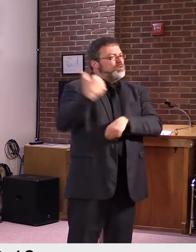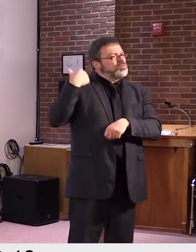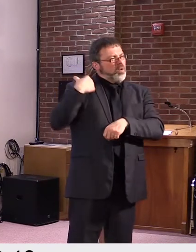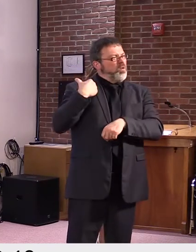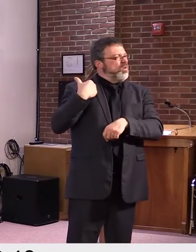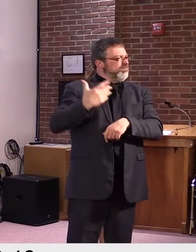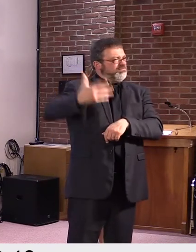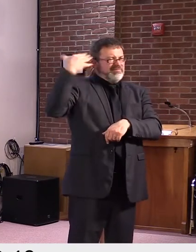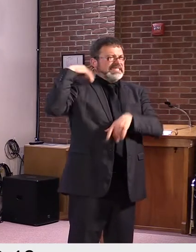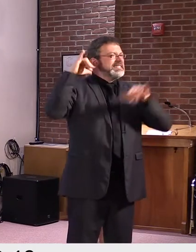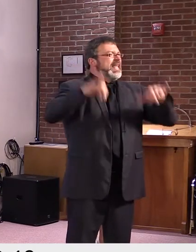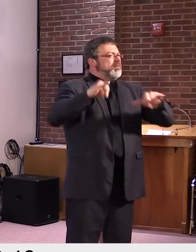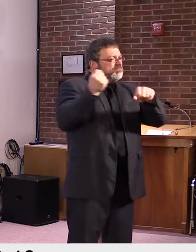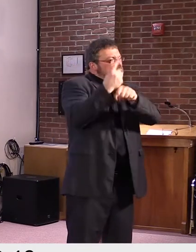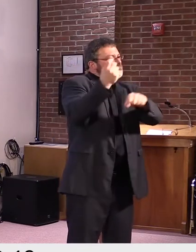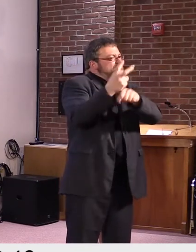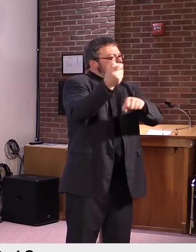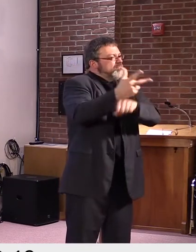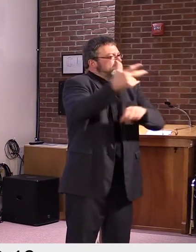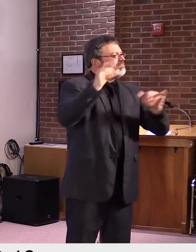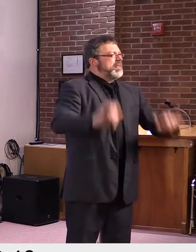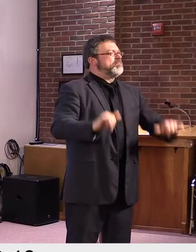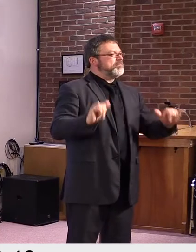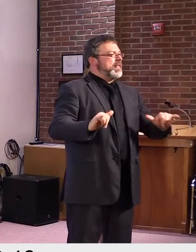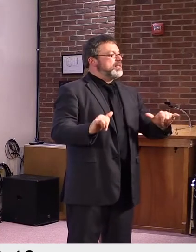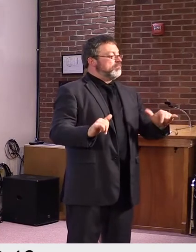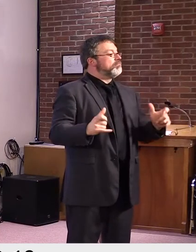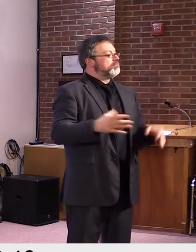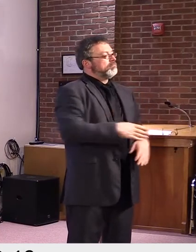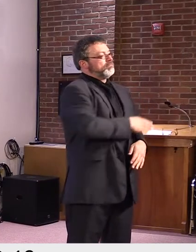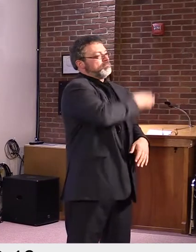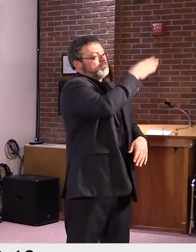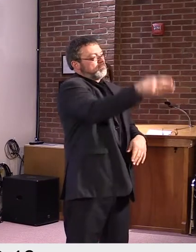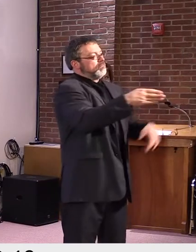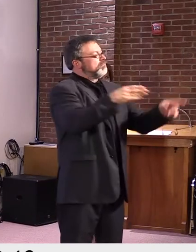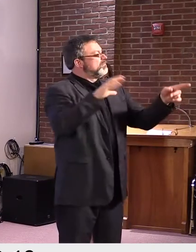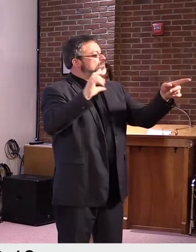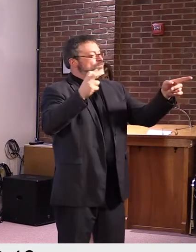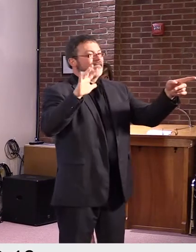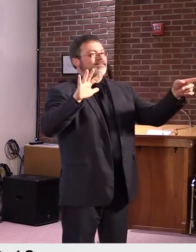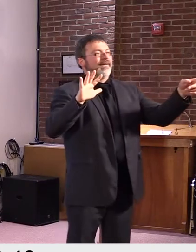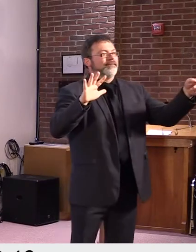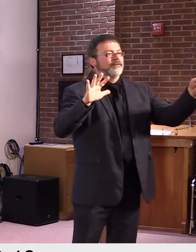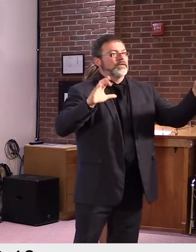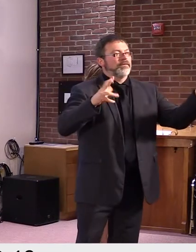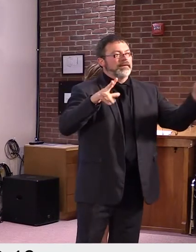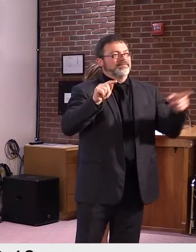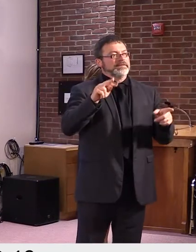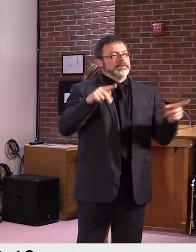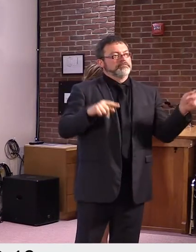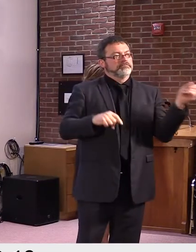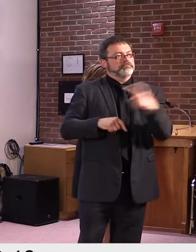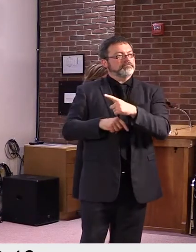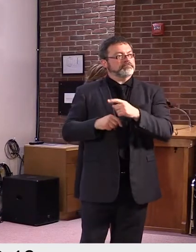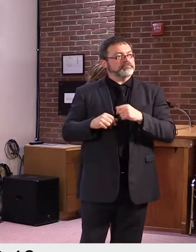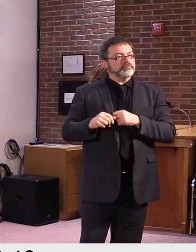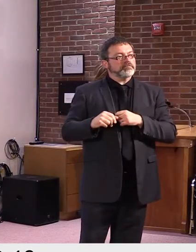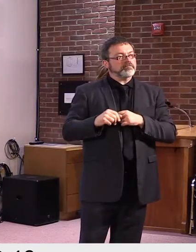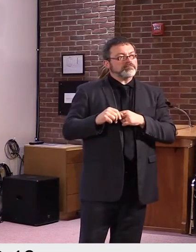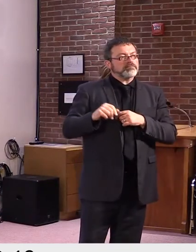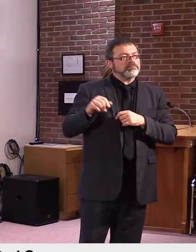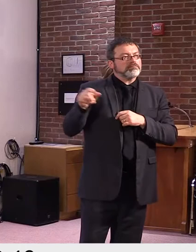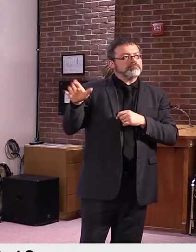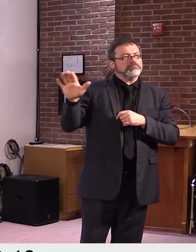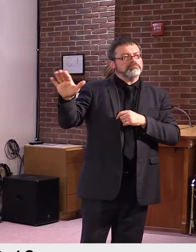Great. Governor, in relation to your announcement yesterday about unemployment insurance, is there a way to kind of quantify